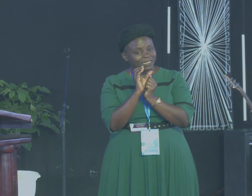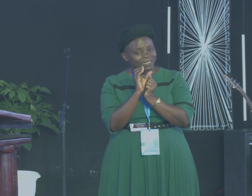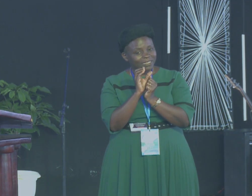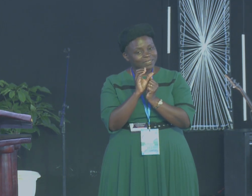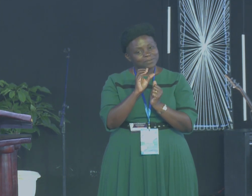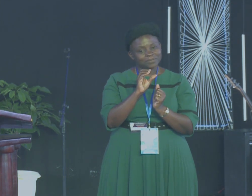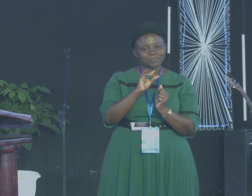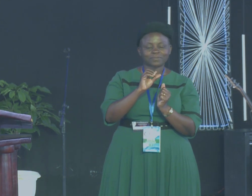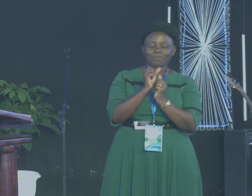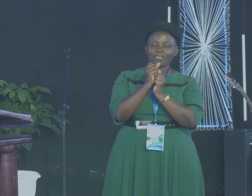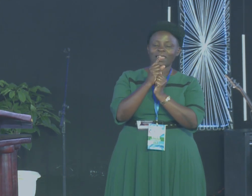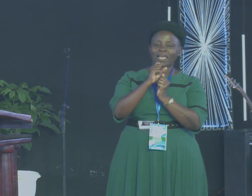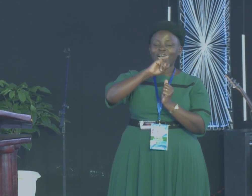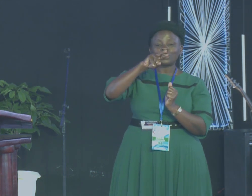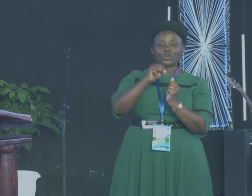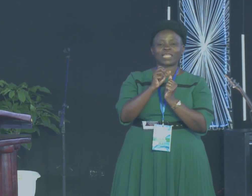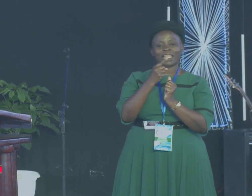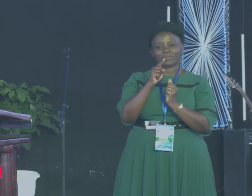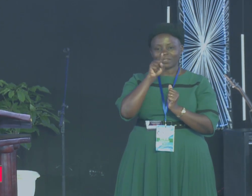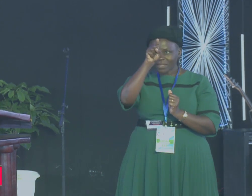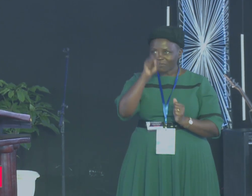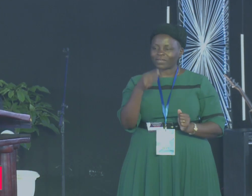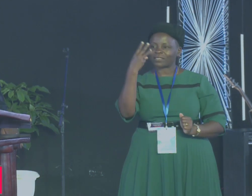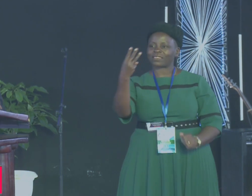John 11 and verse